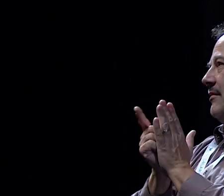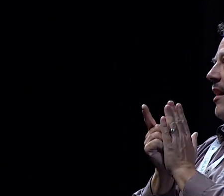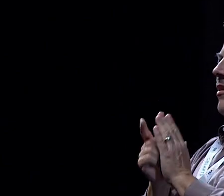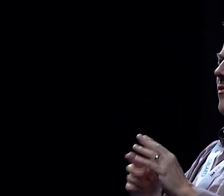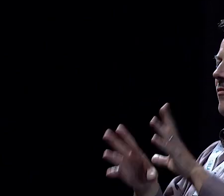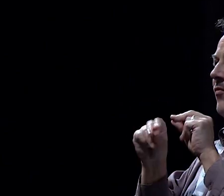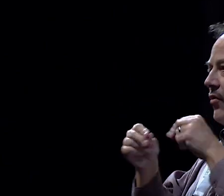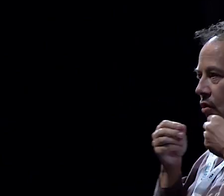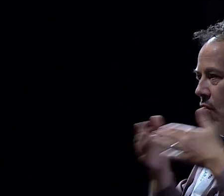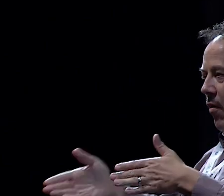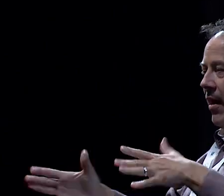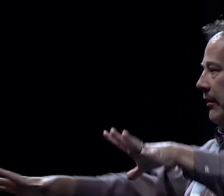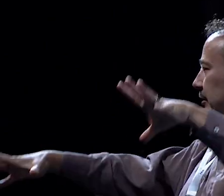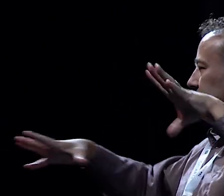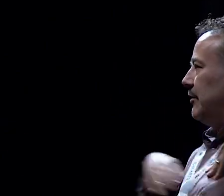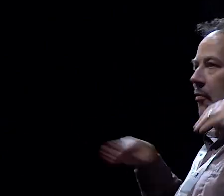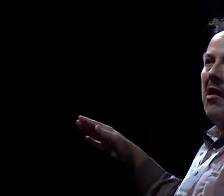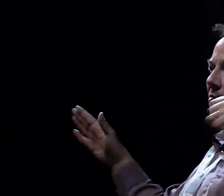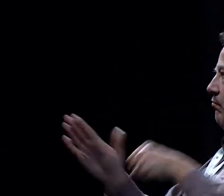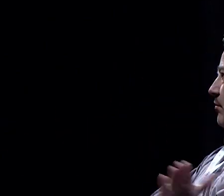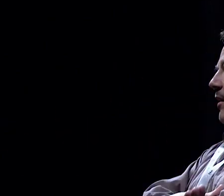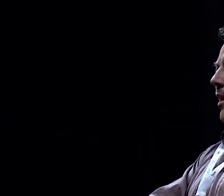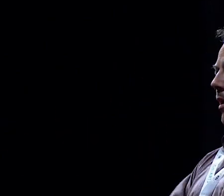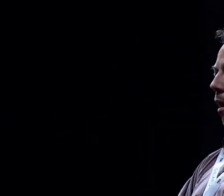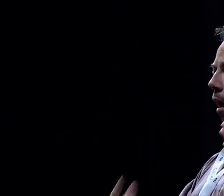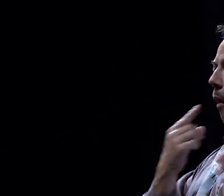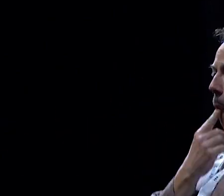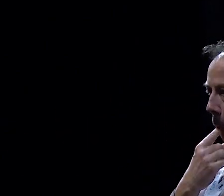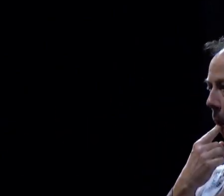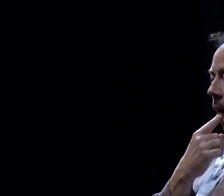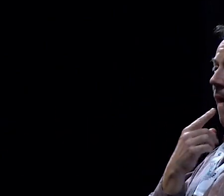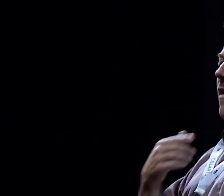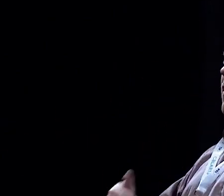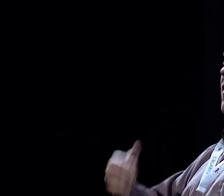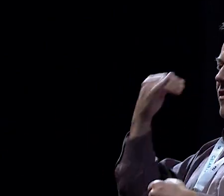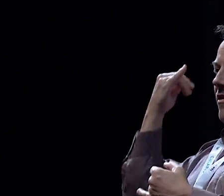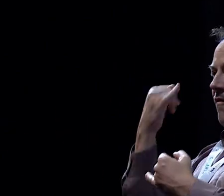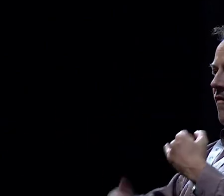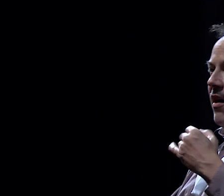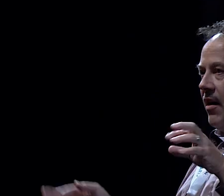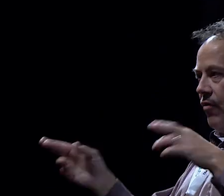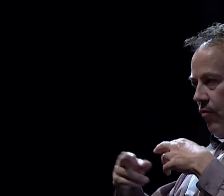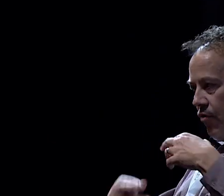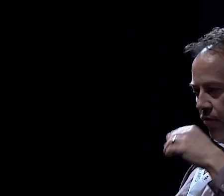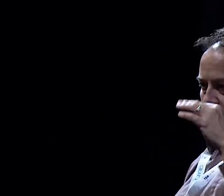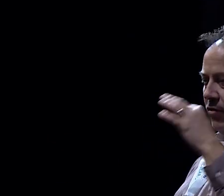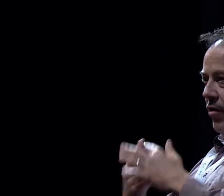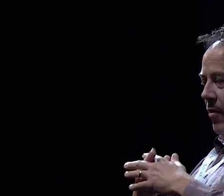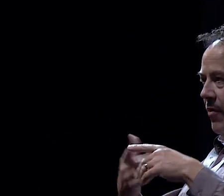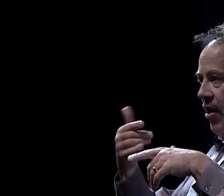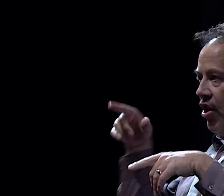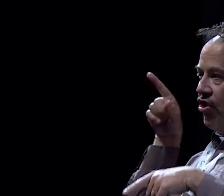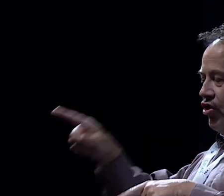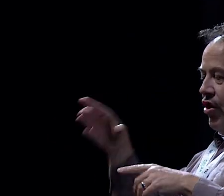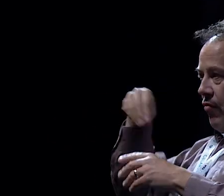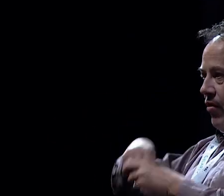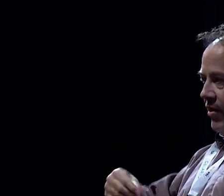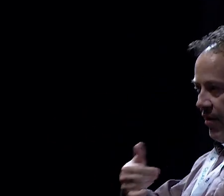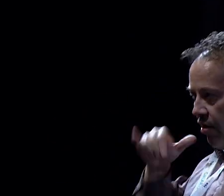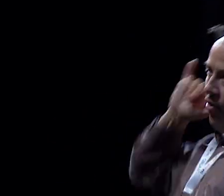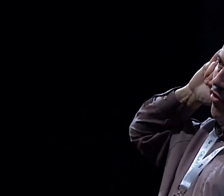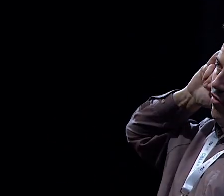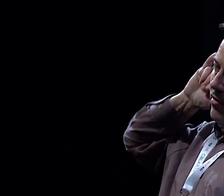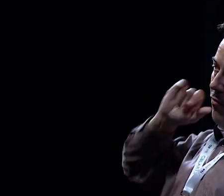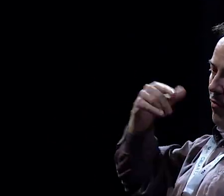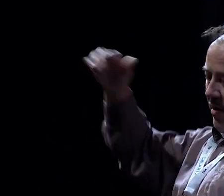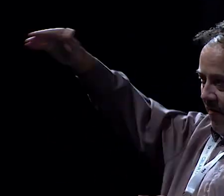No way. They bought it hook, line, and sinker. The finale room opened, and she was in a noose. And we invited the guest to pull